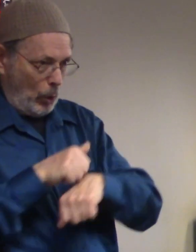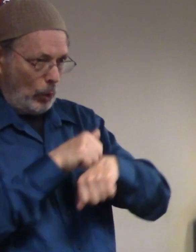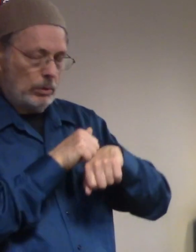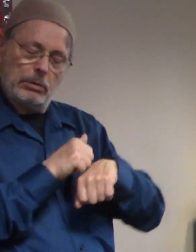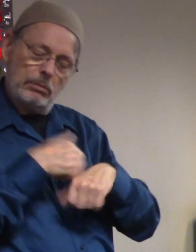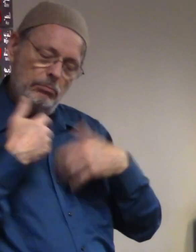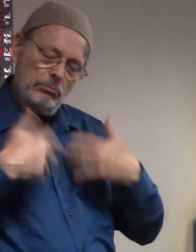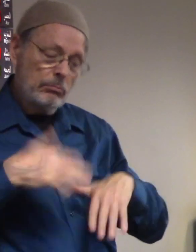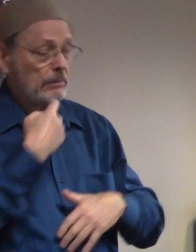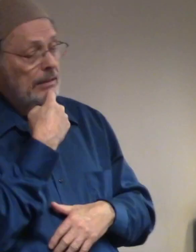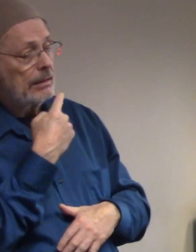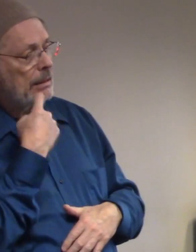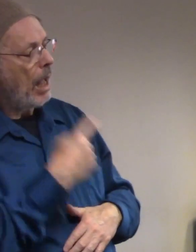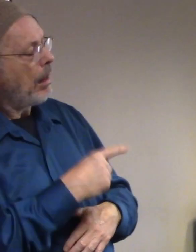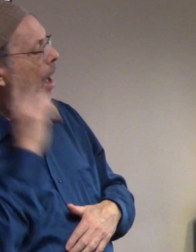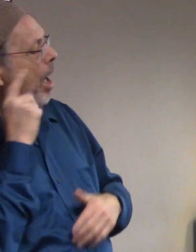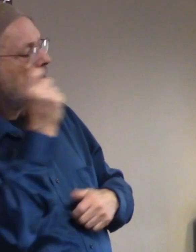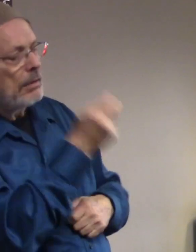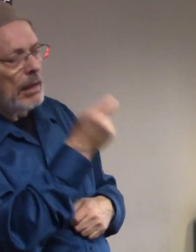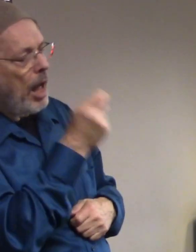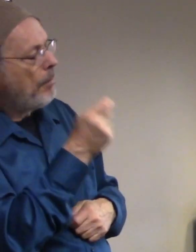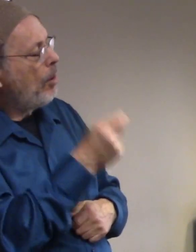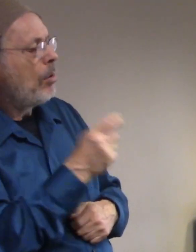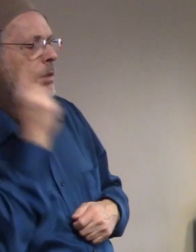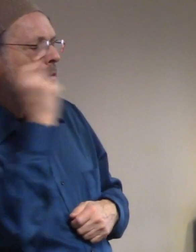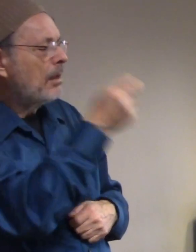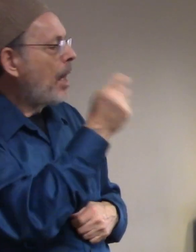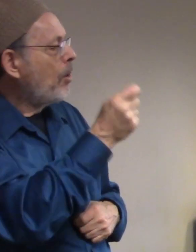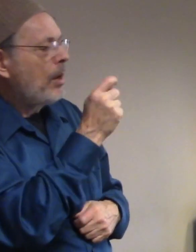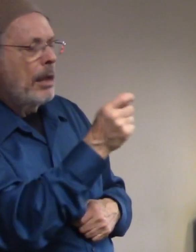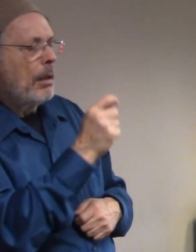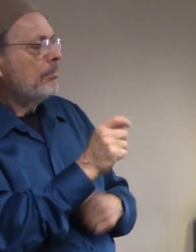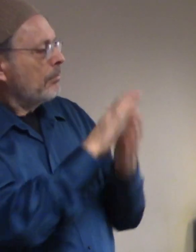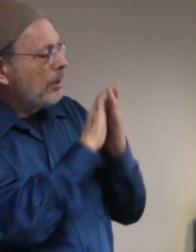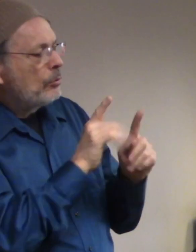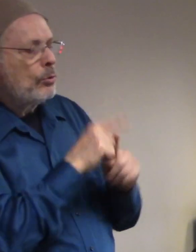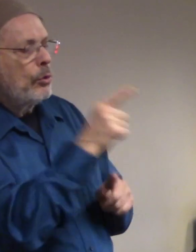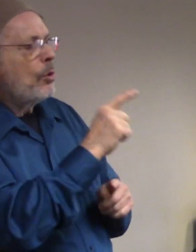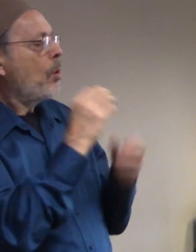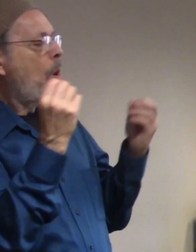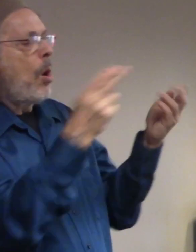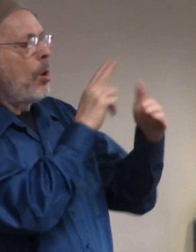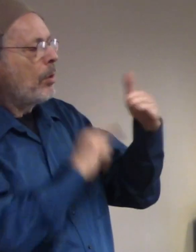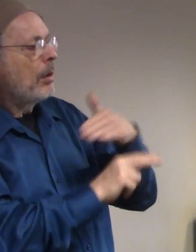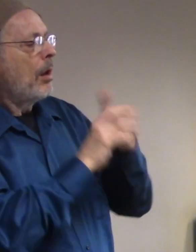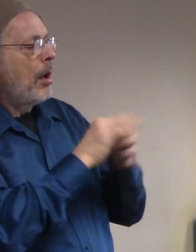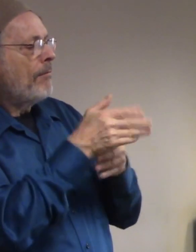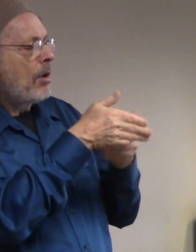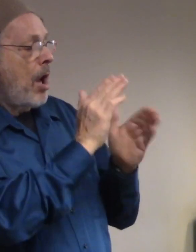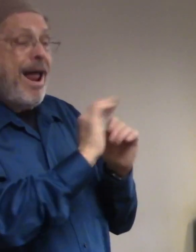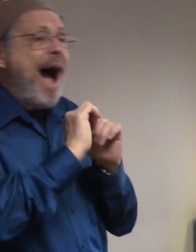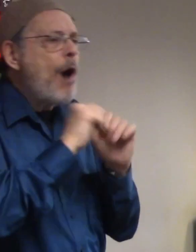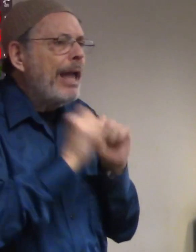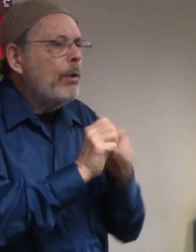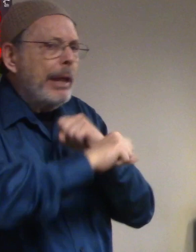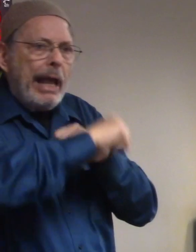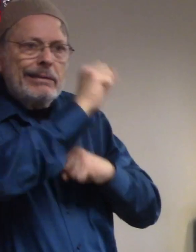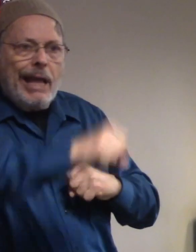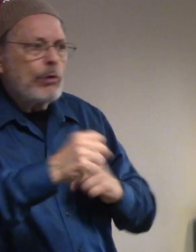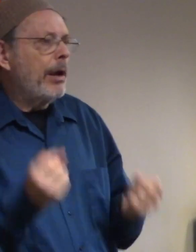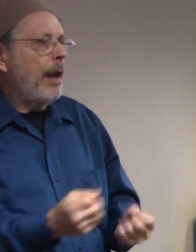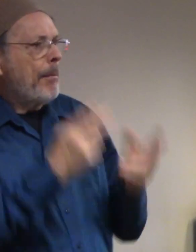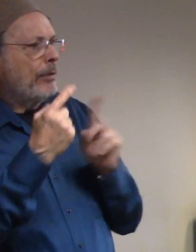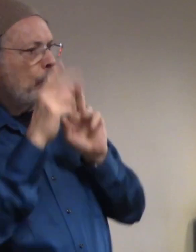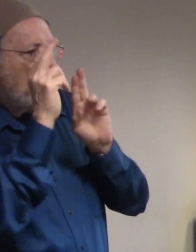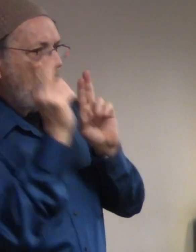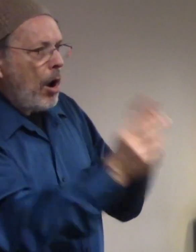As-salamu alayka ya Rasulullah. As-salamu alayka. How are we saying that we're exaggerating the honor of the Prophet sallallahu alayhi wa